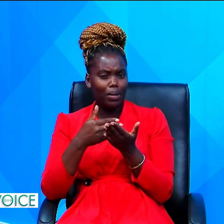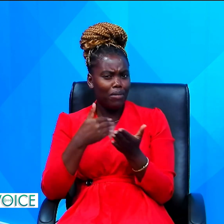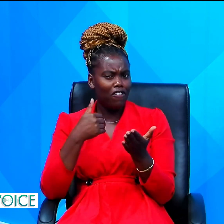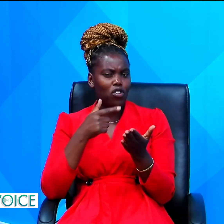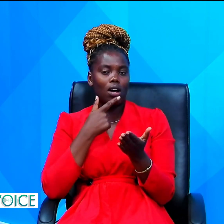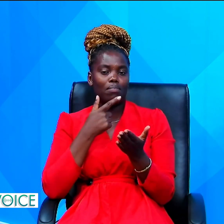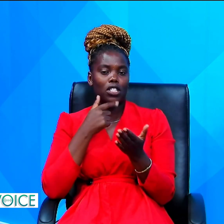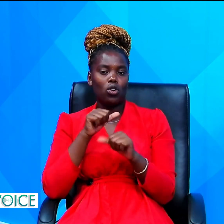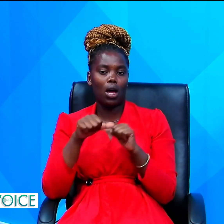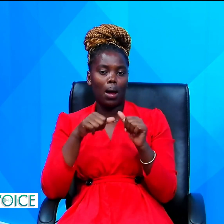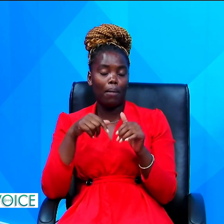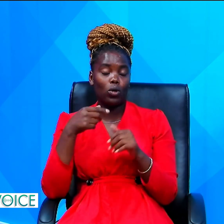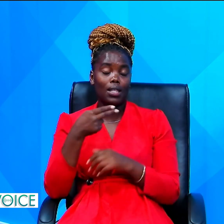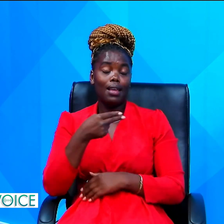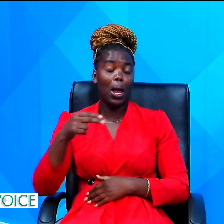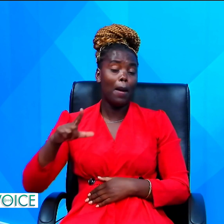So we were talking about hepatitis,